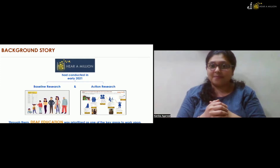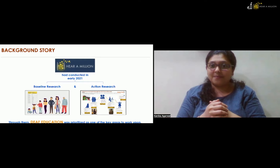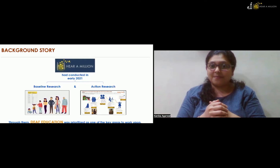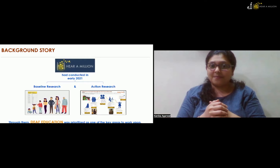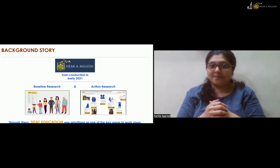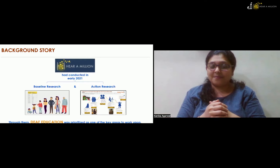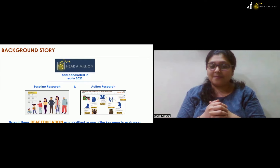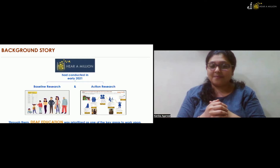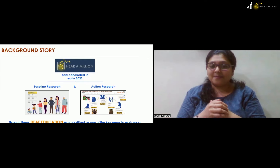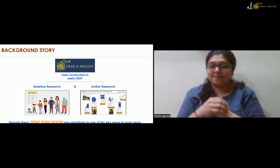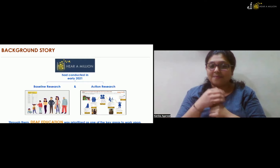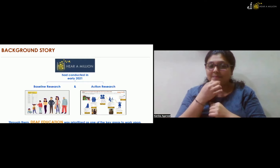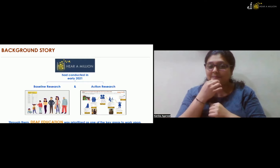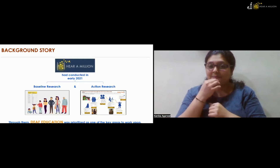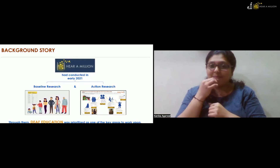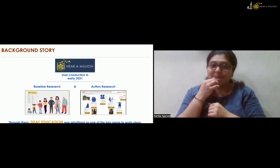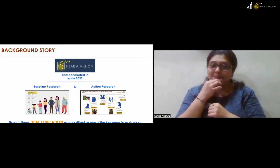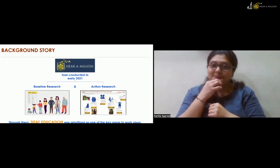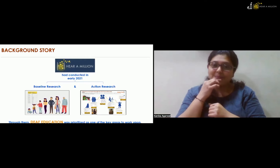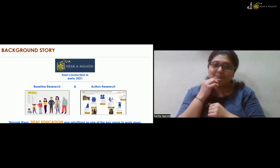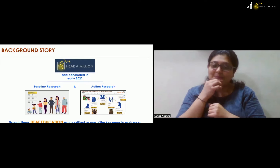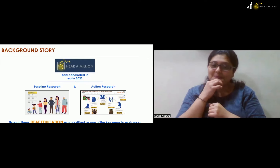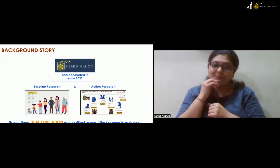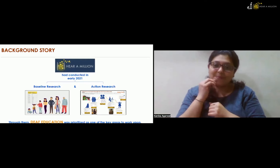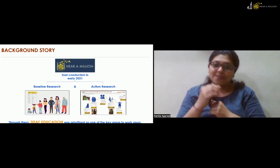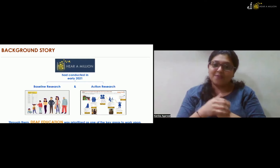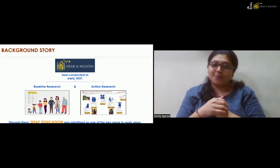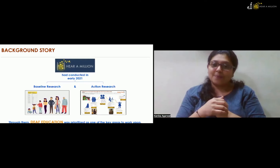improve. Next slide, please.